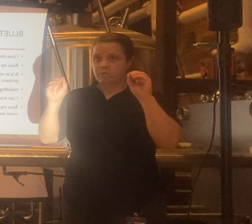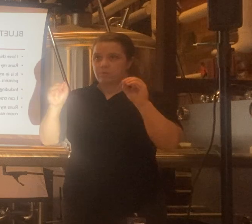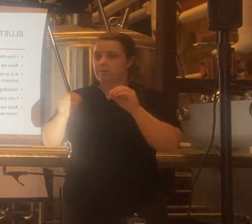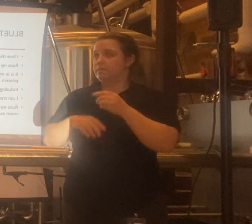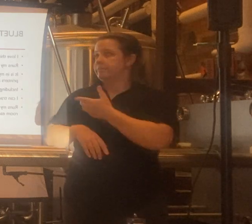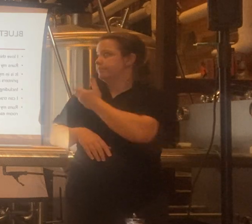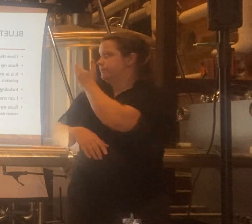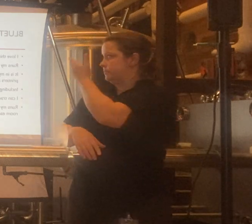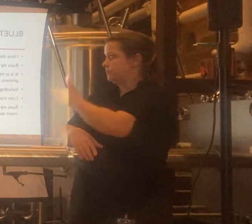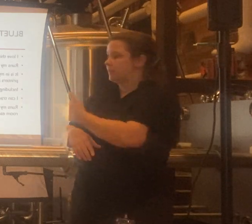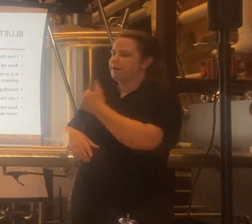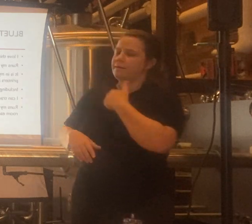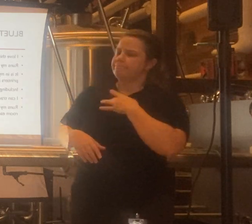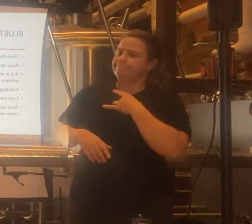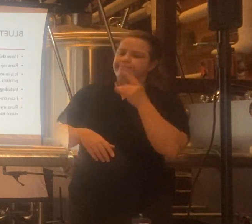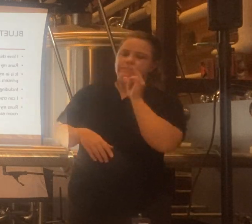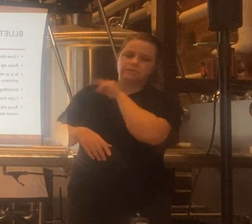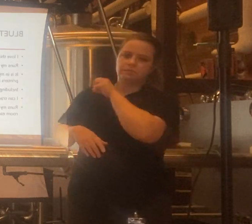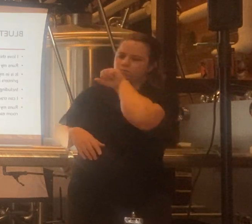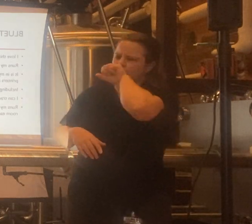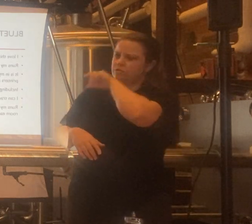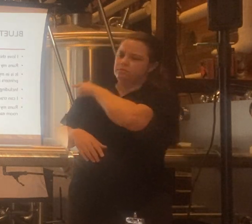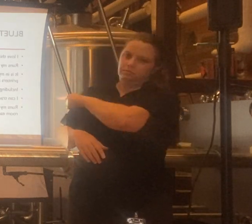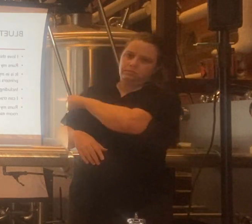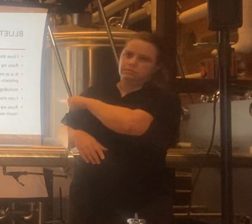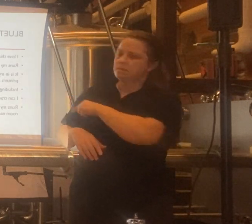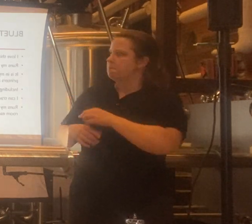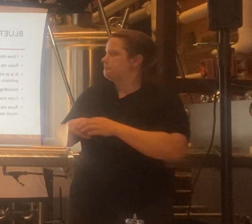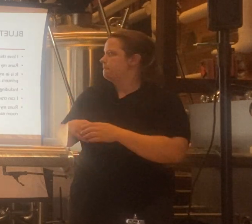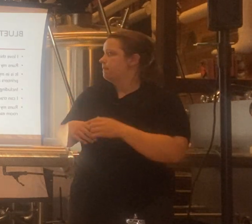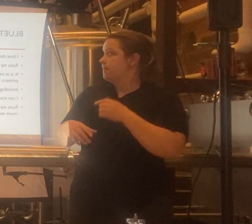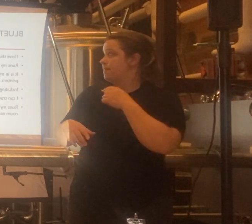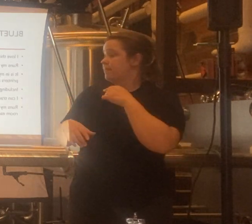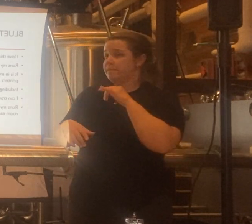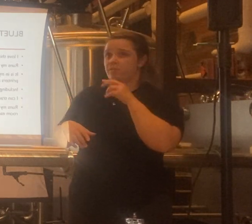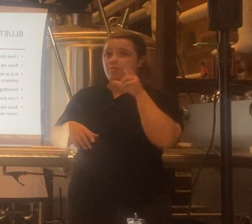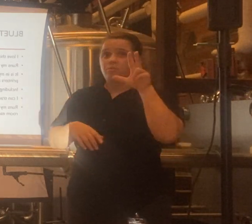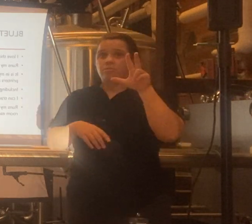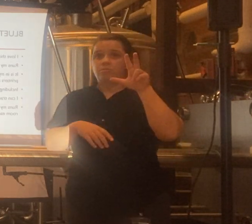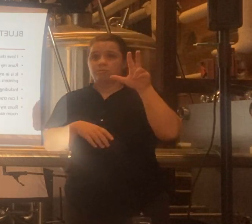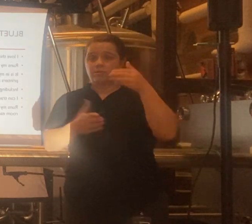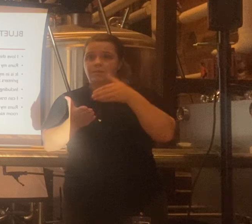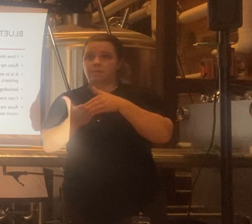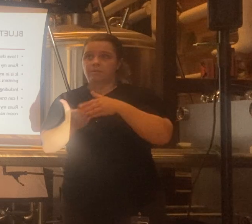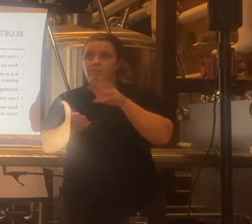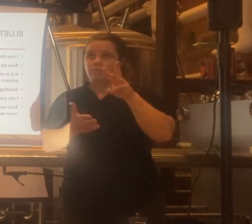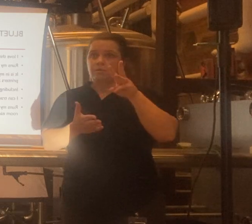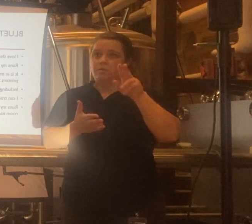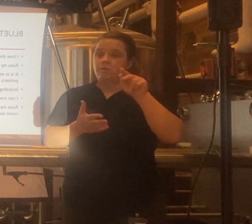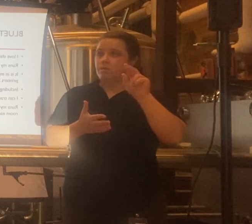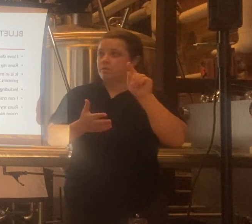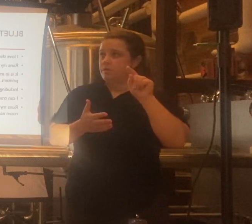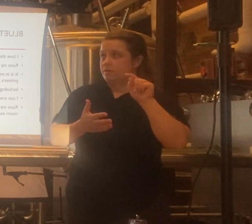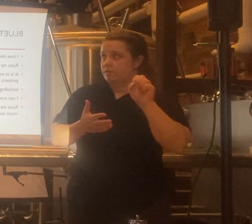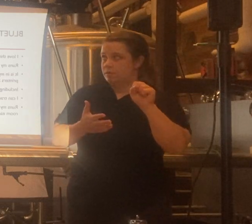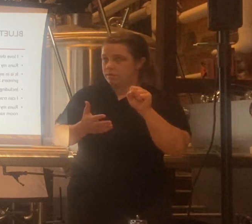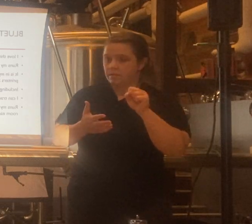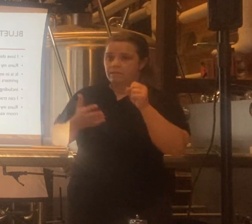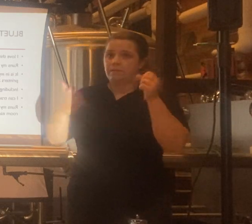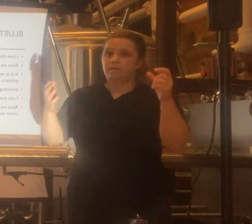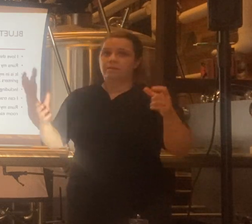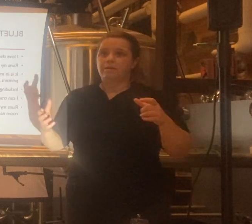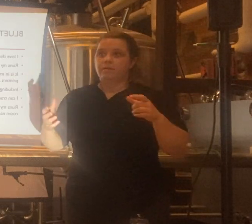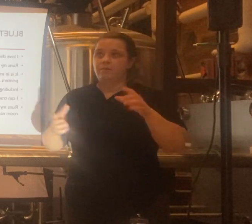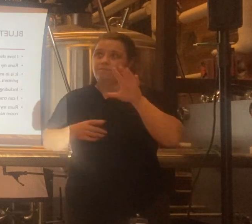So these are really cool. I really like this thing. This thing, 3,000 watts, will run your 65-inch TV, I think at the time